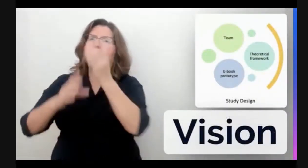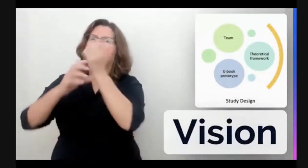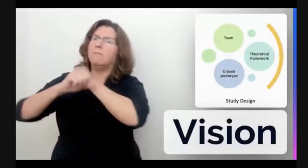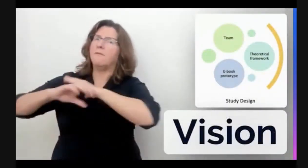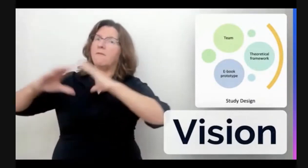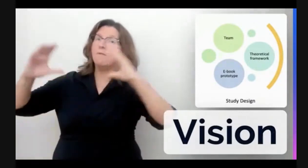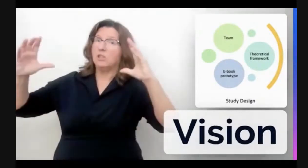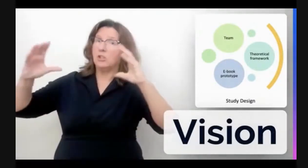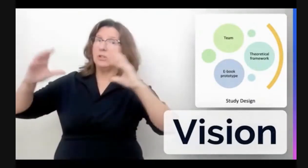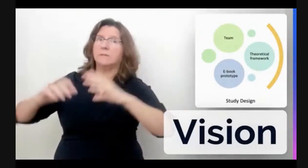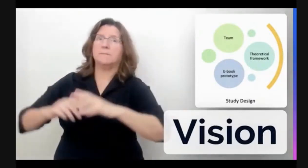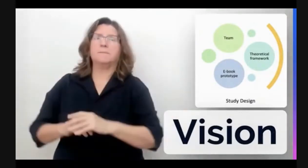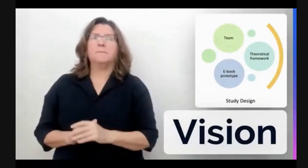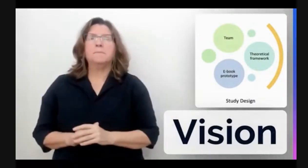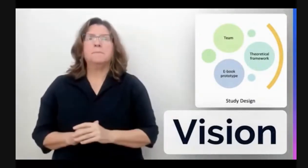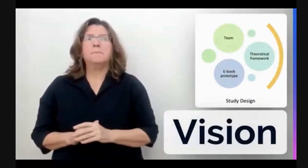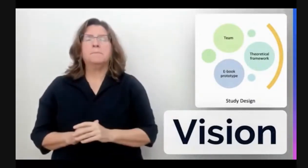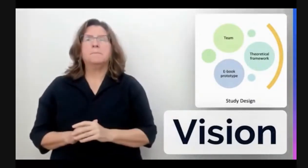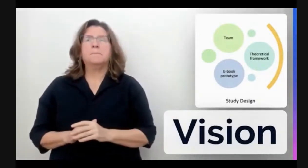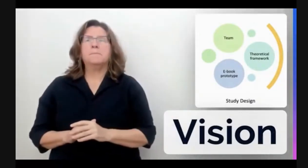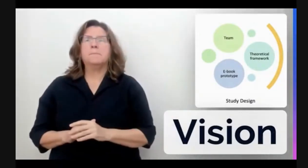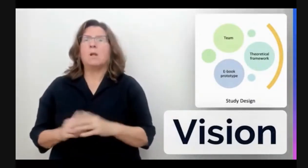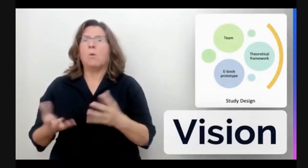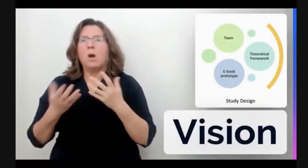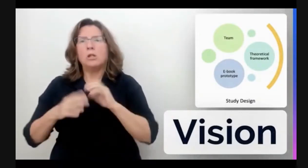I want to share with you my vision.